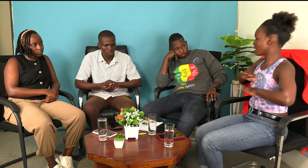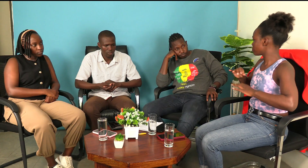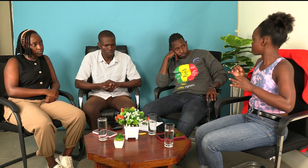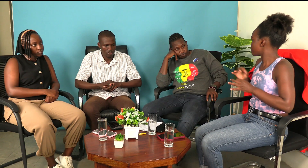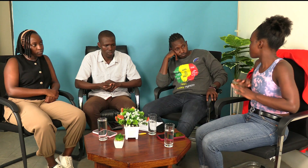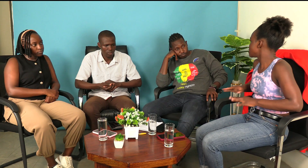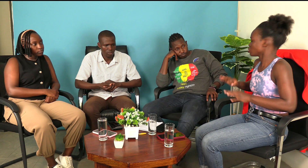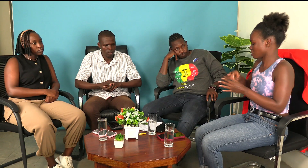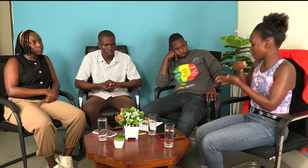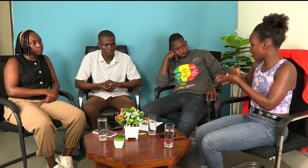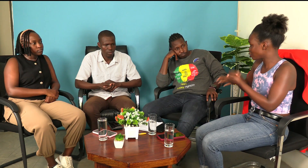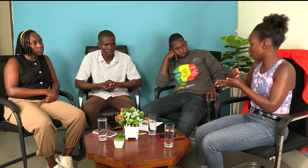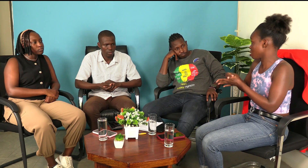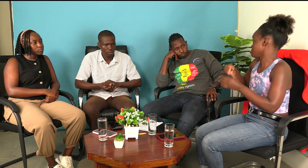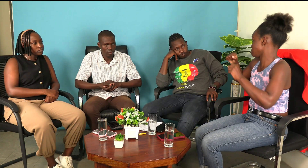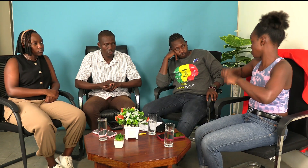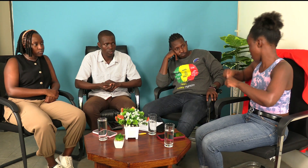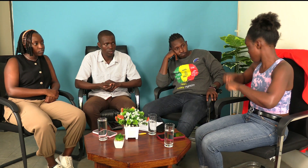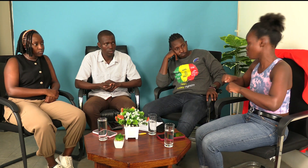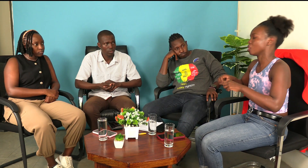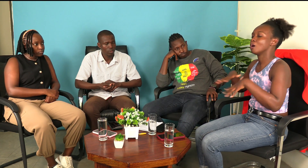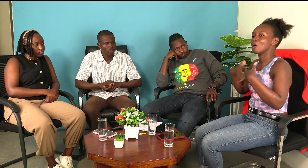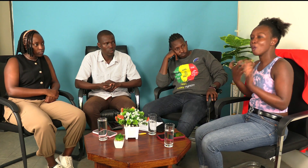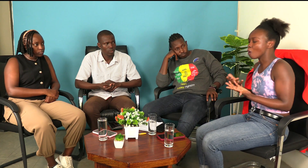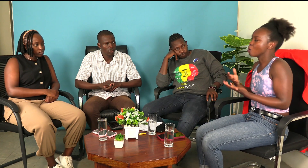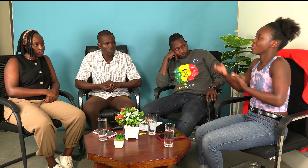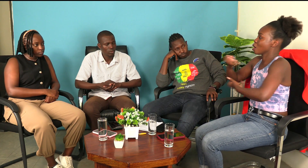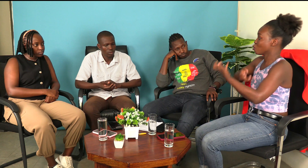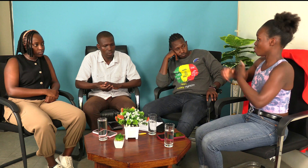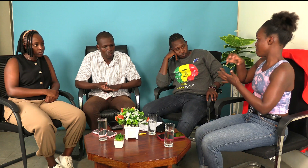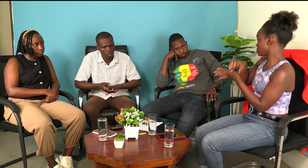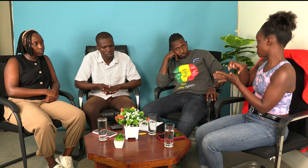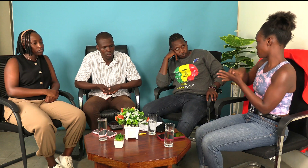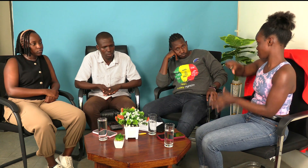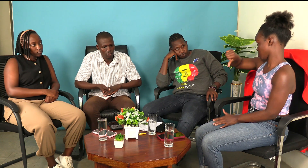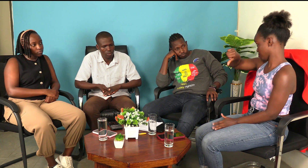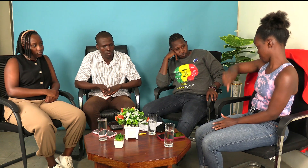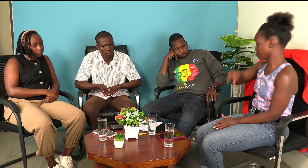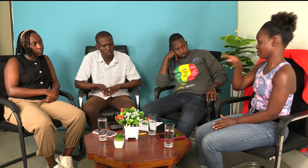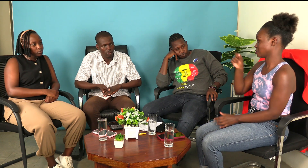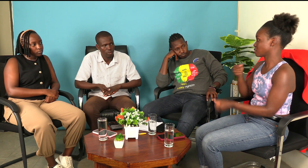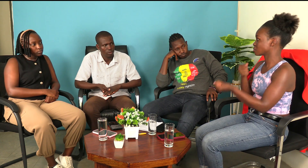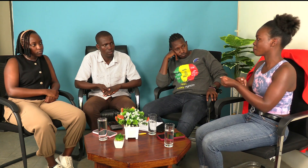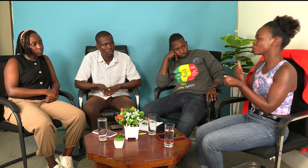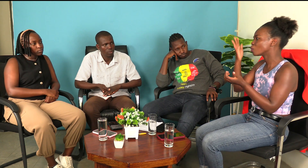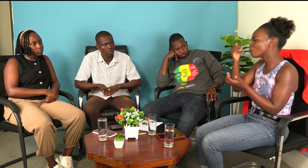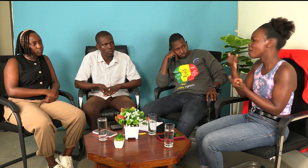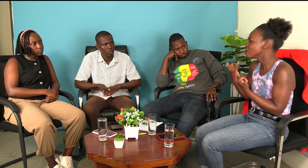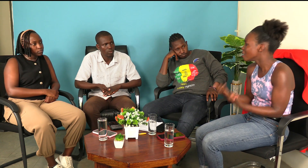learn. I know that we do not, organization might not be having enough fund to pay an interpreter, but you're also not good